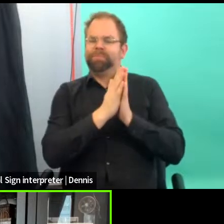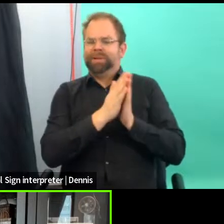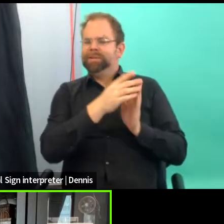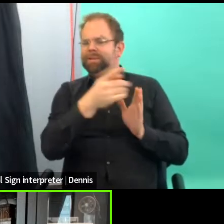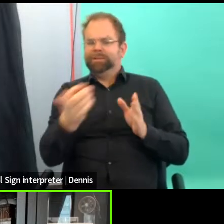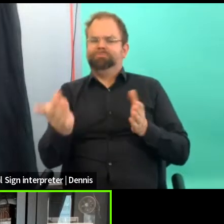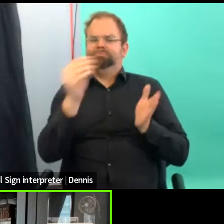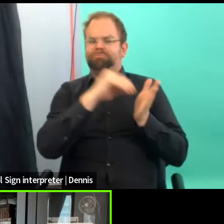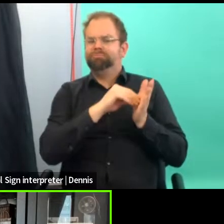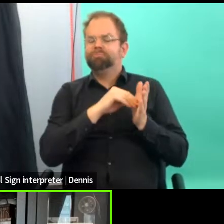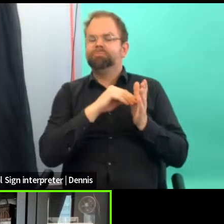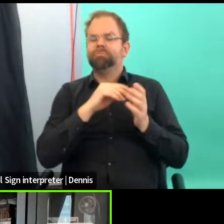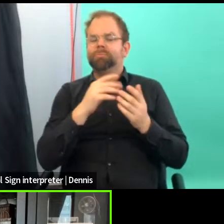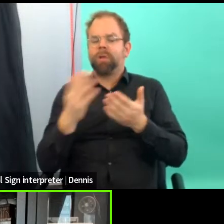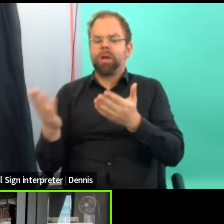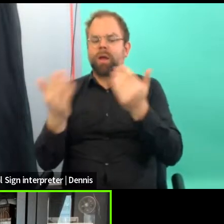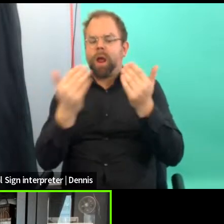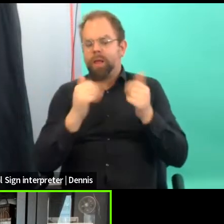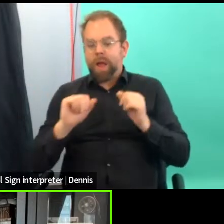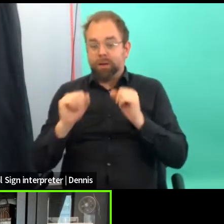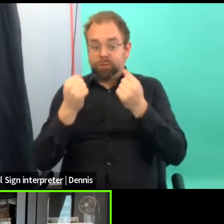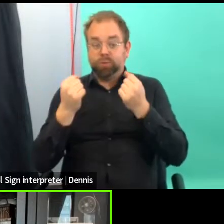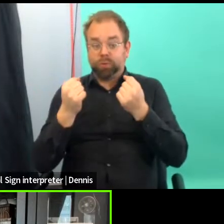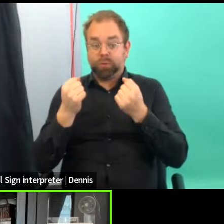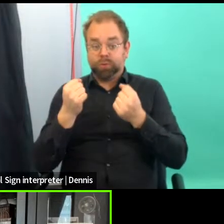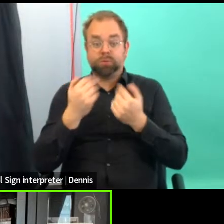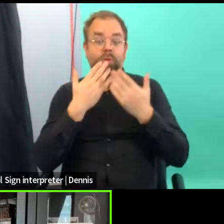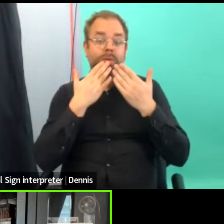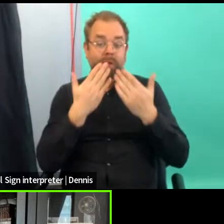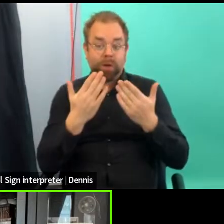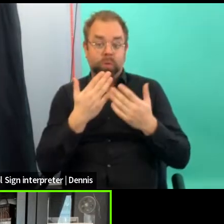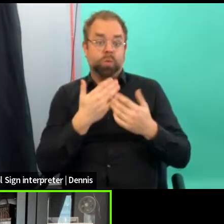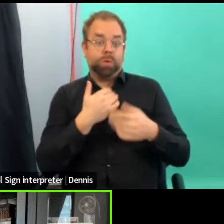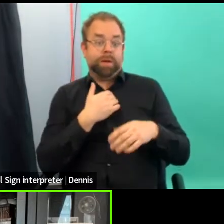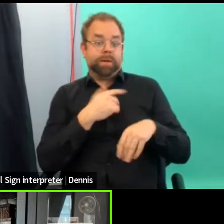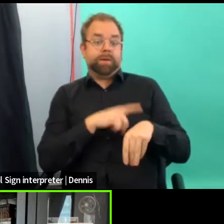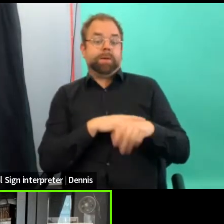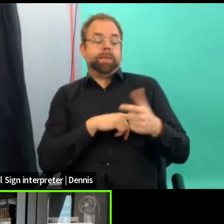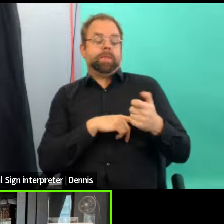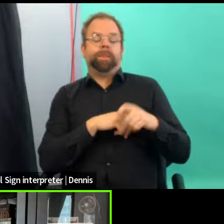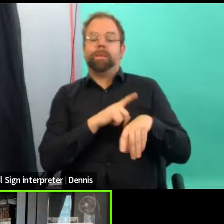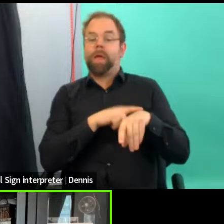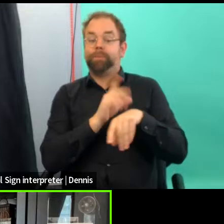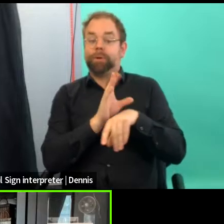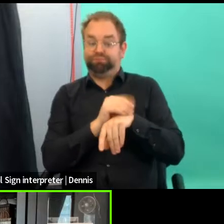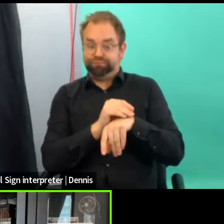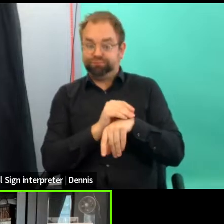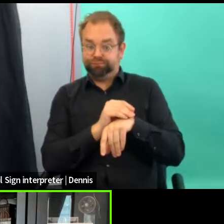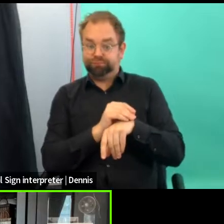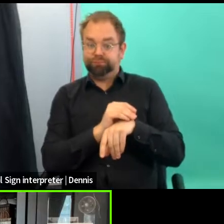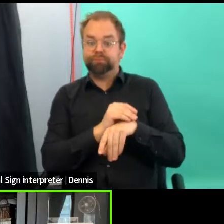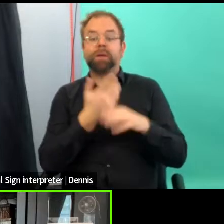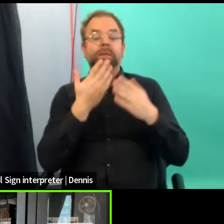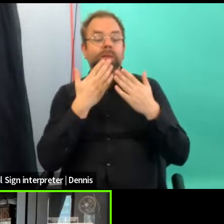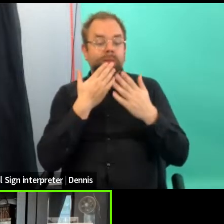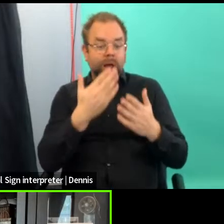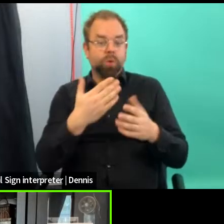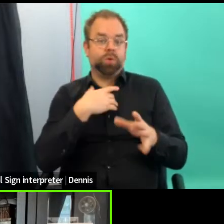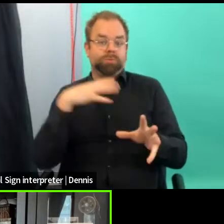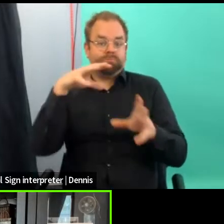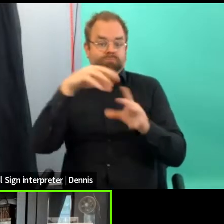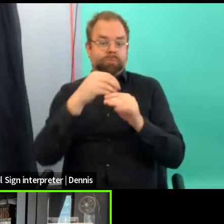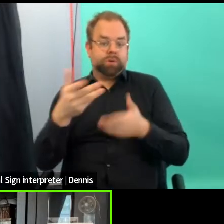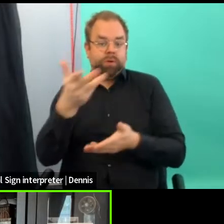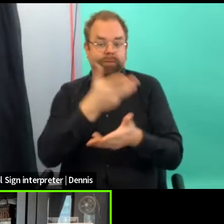just wanted you to know what we're working on here in Canada. We want to do this with everyone, every parliament around the world.